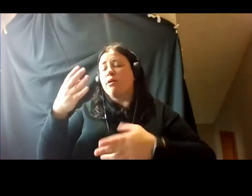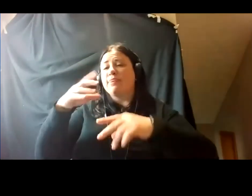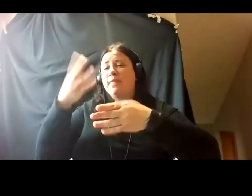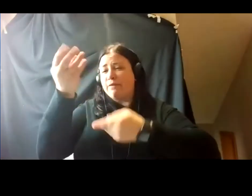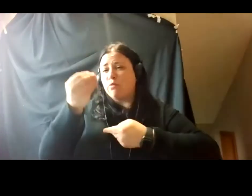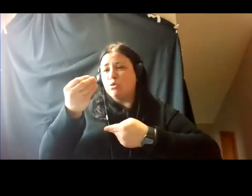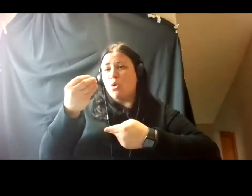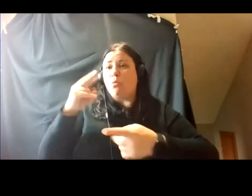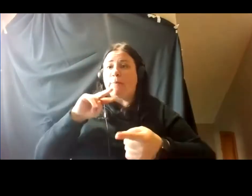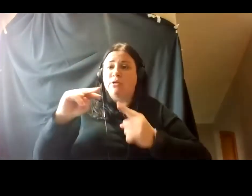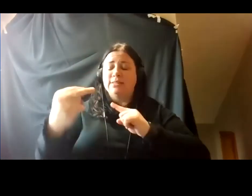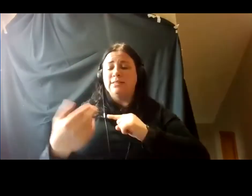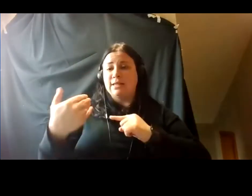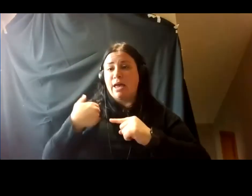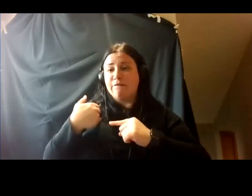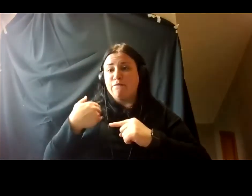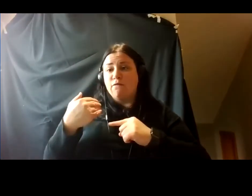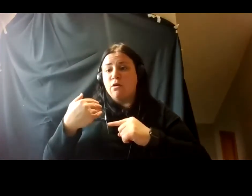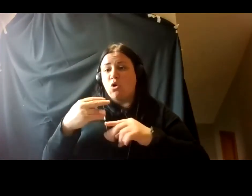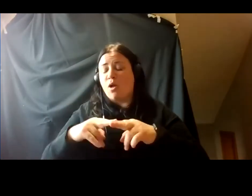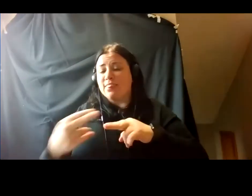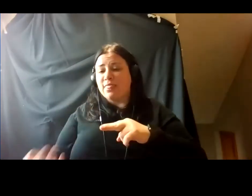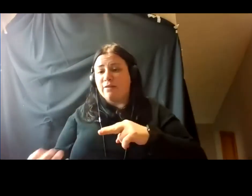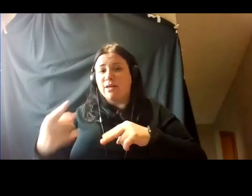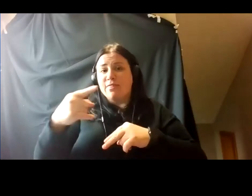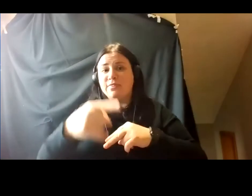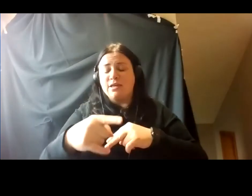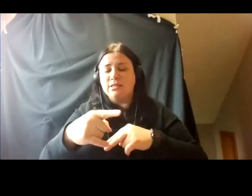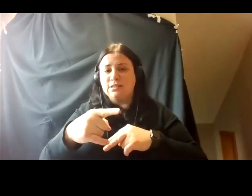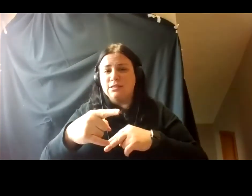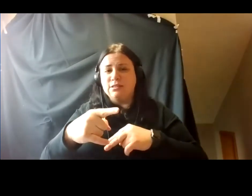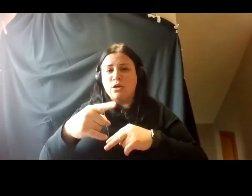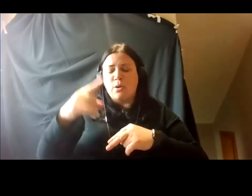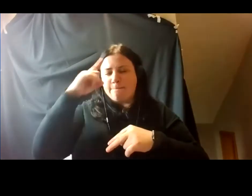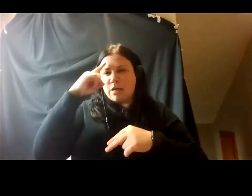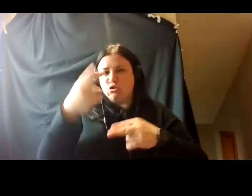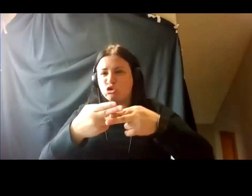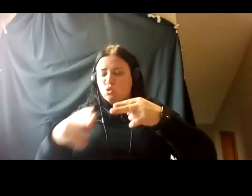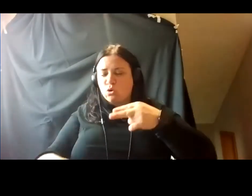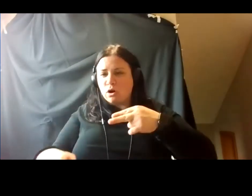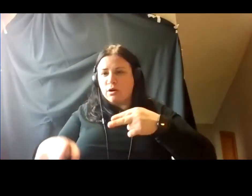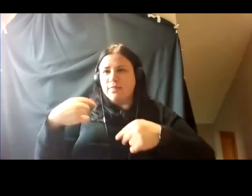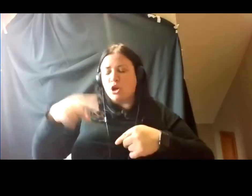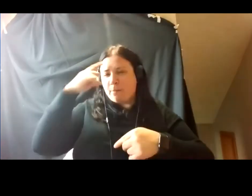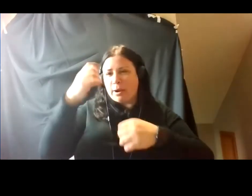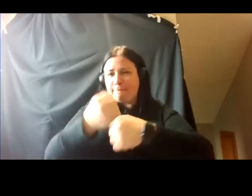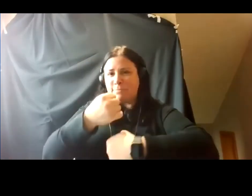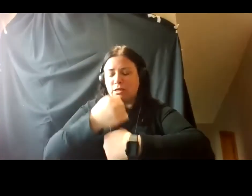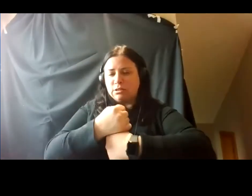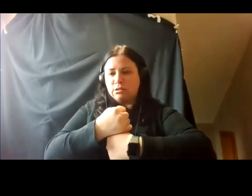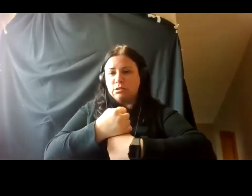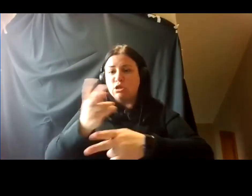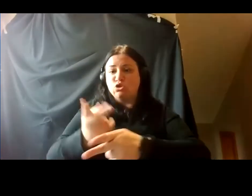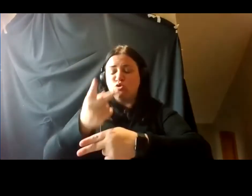have or maybe even lack. These preconceptions are mental shortcuts that our brain makes to produce